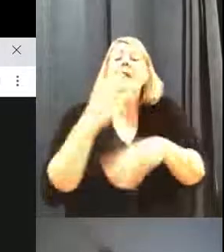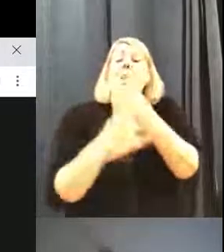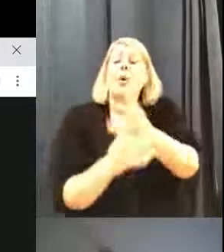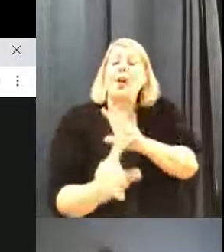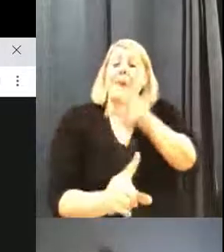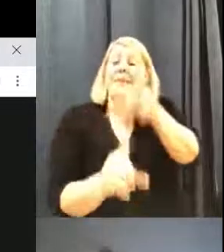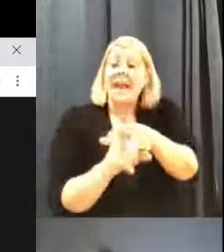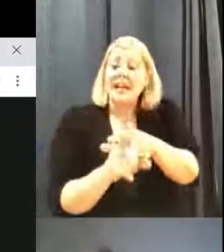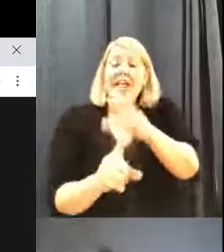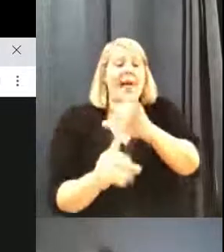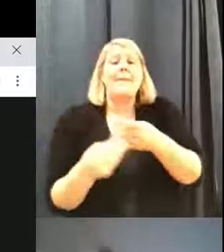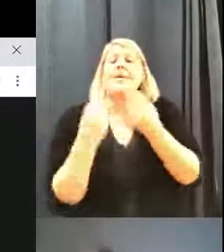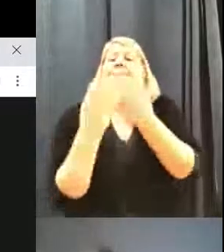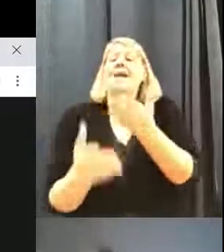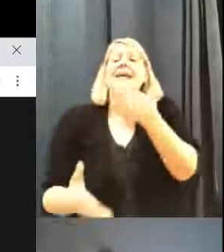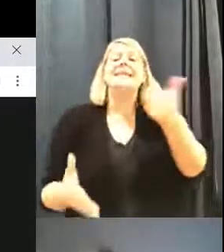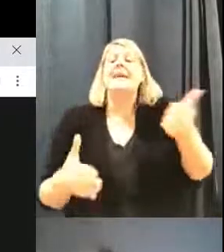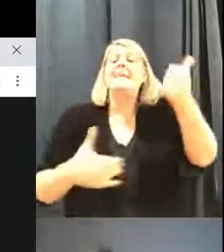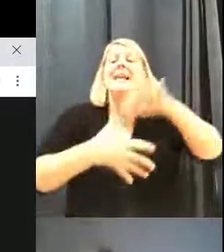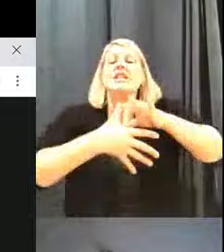best content for your staff.